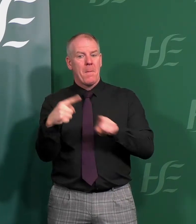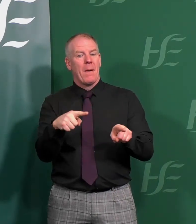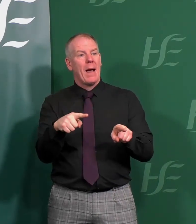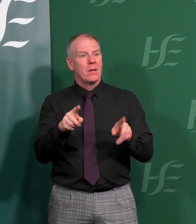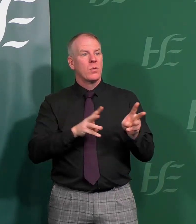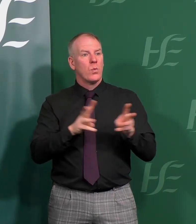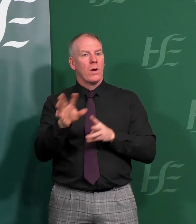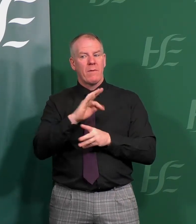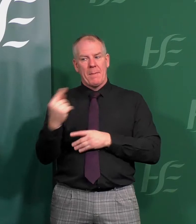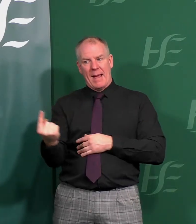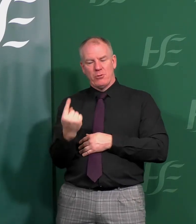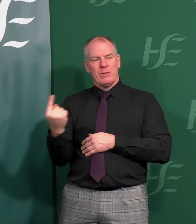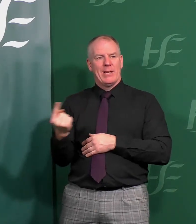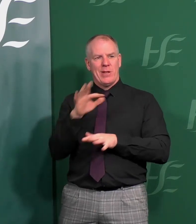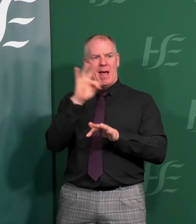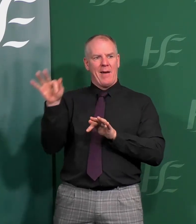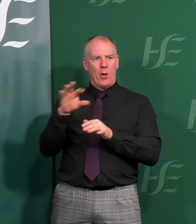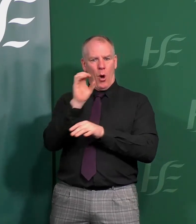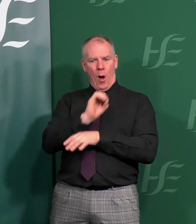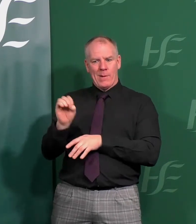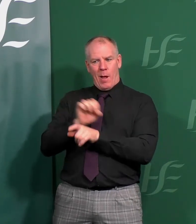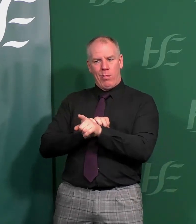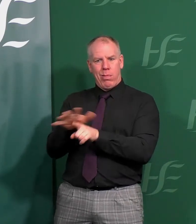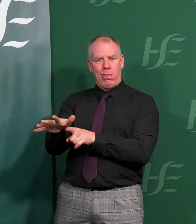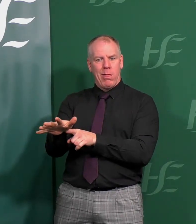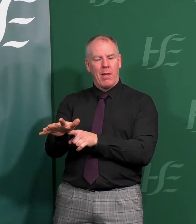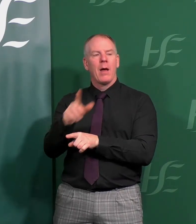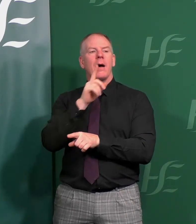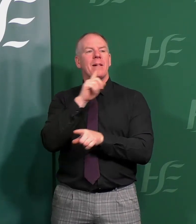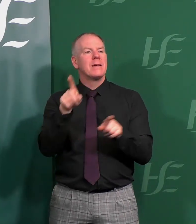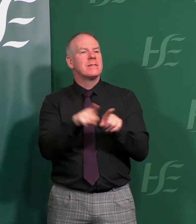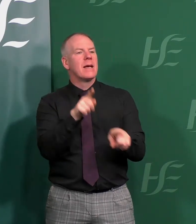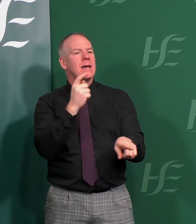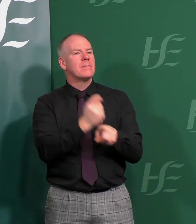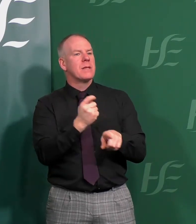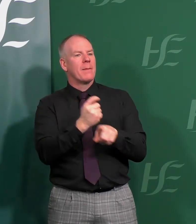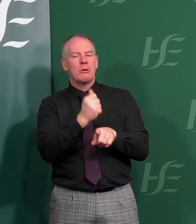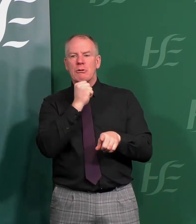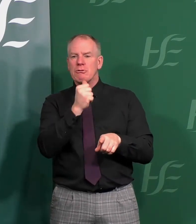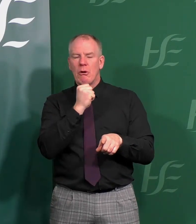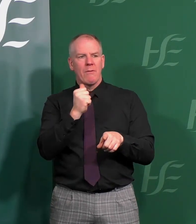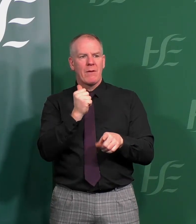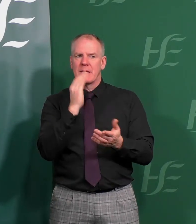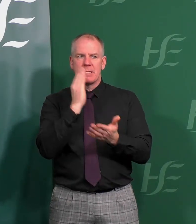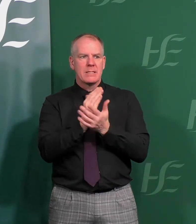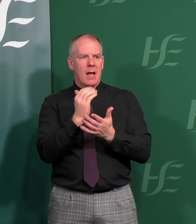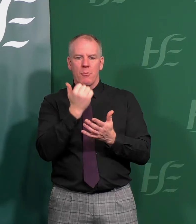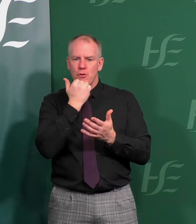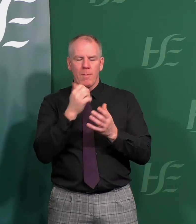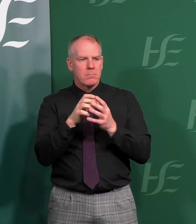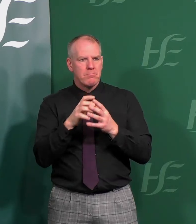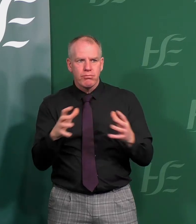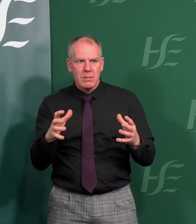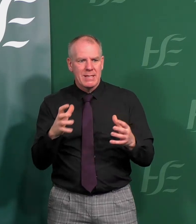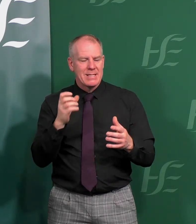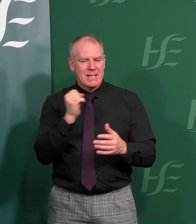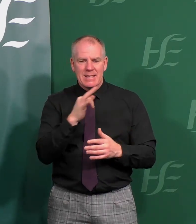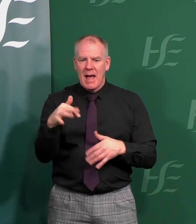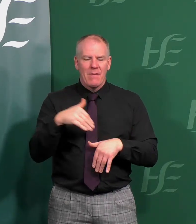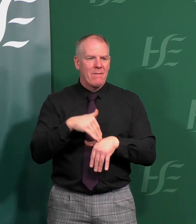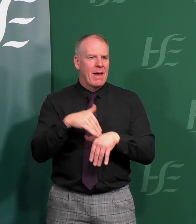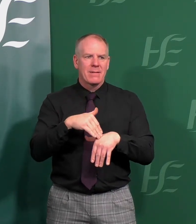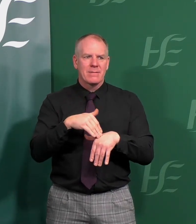various isolation periods, but equally, we still haven't seen the tap turned off in terms of staff being impacted.